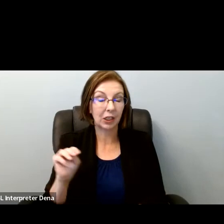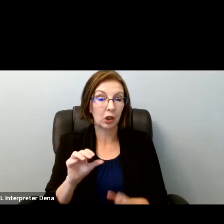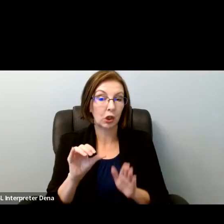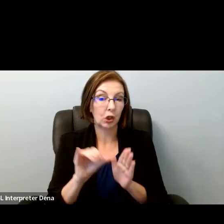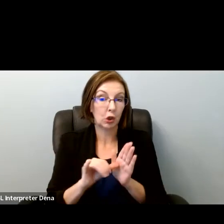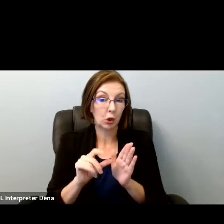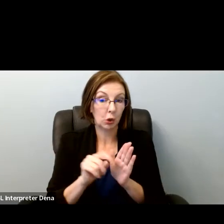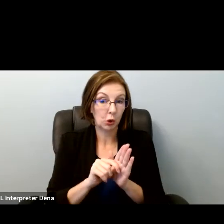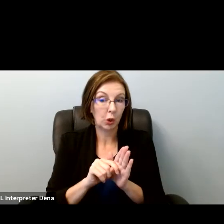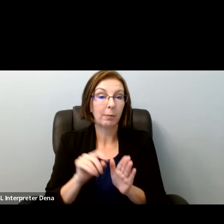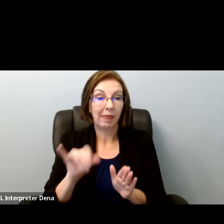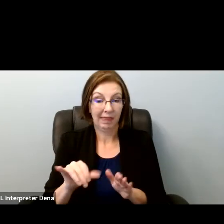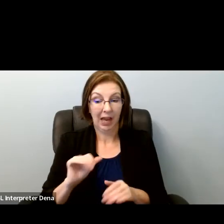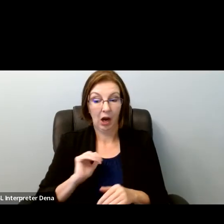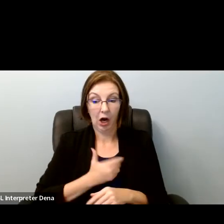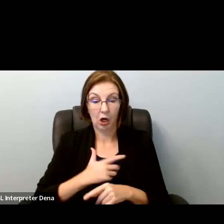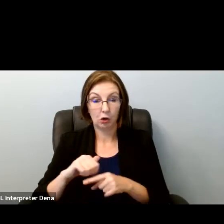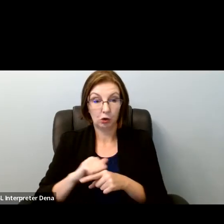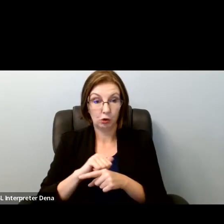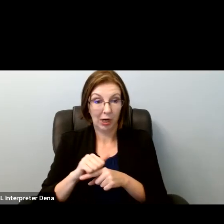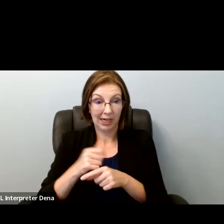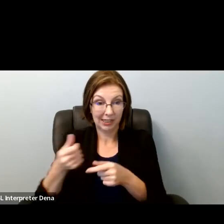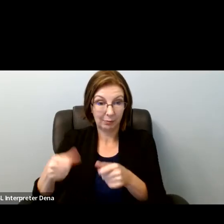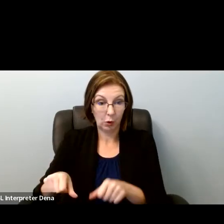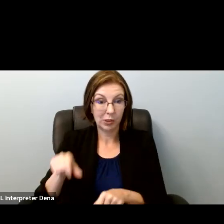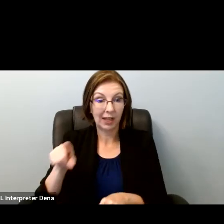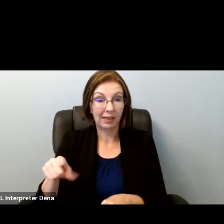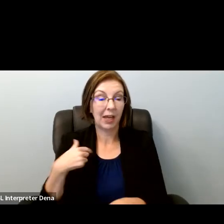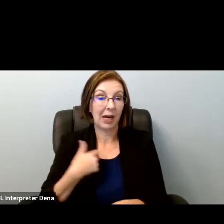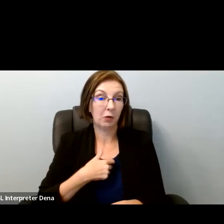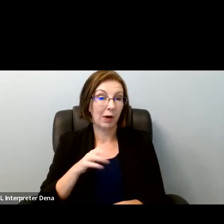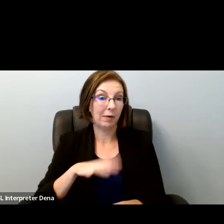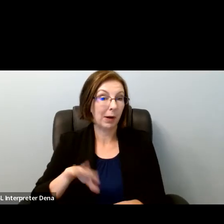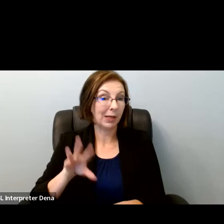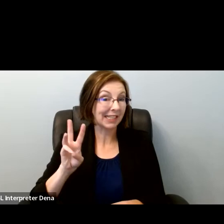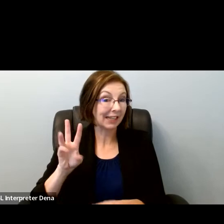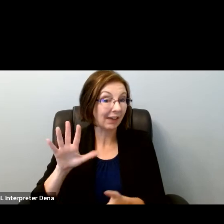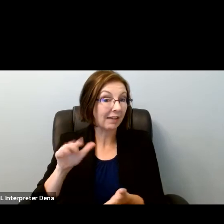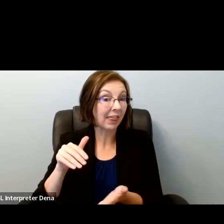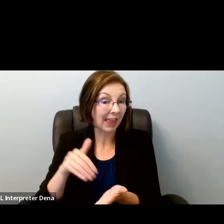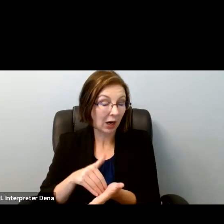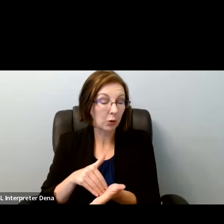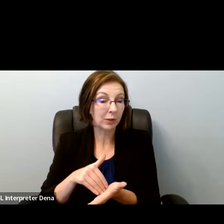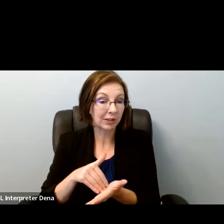which has all our trainings posted. We have had about 65,000.